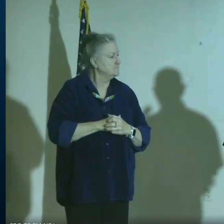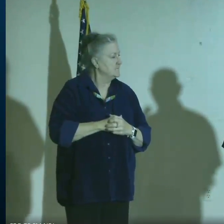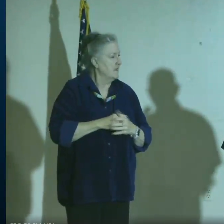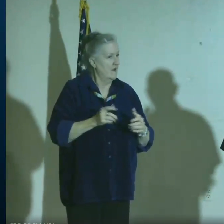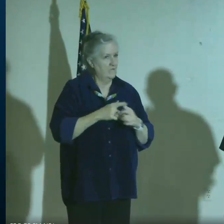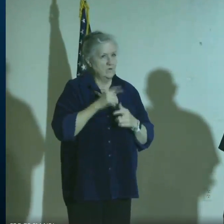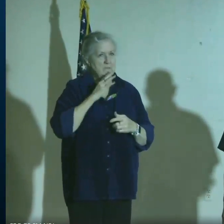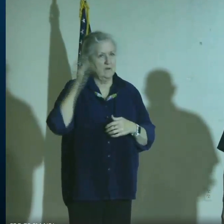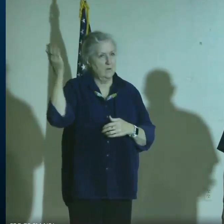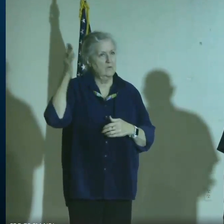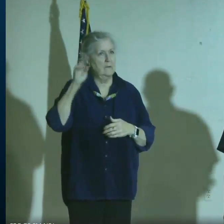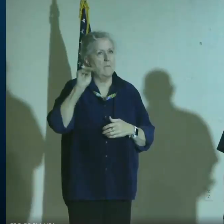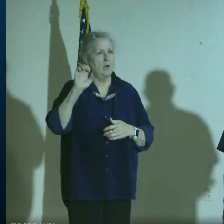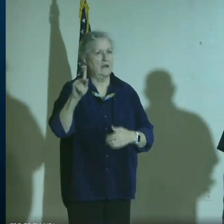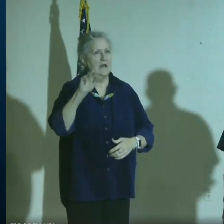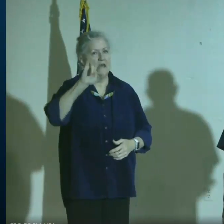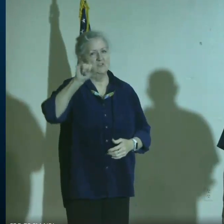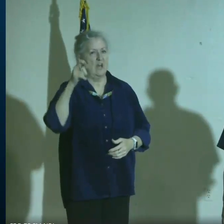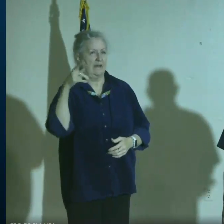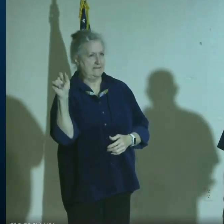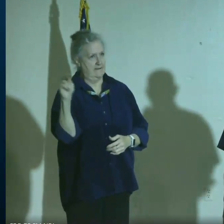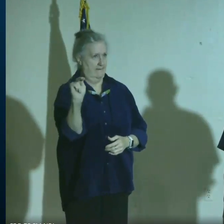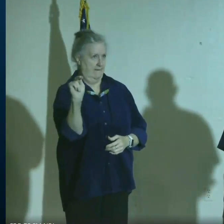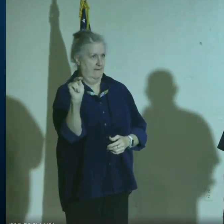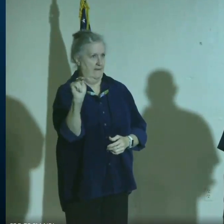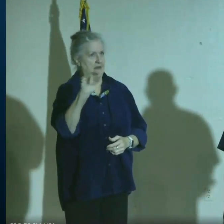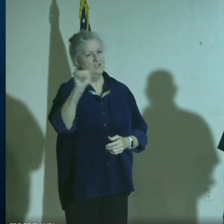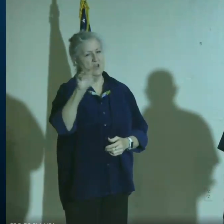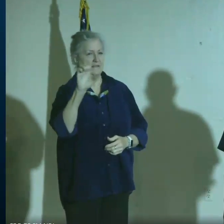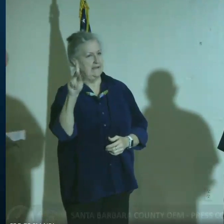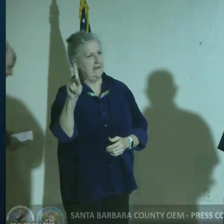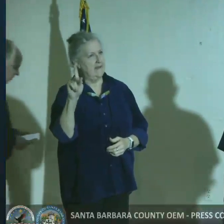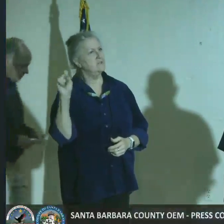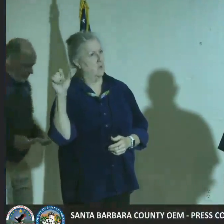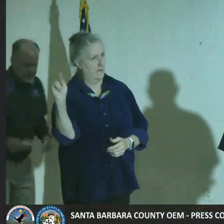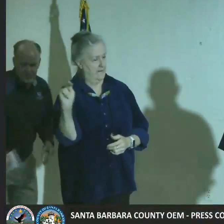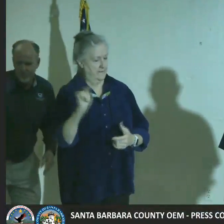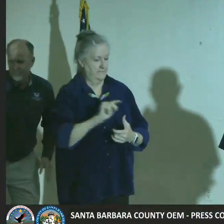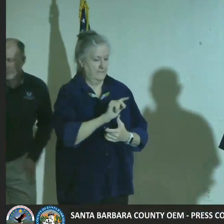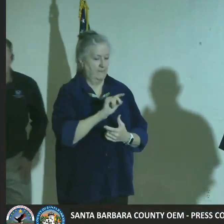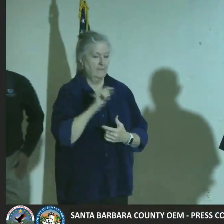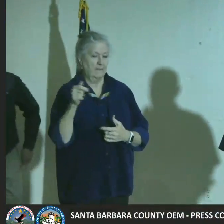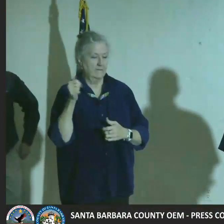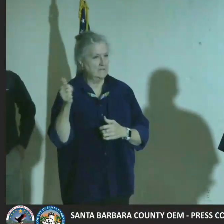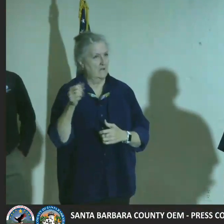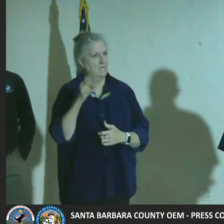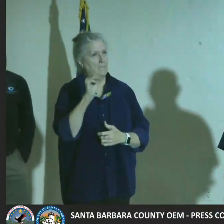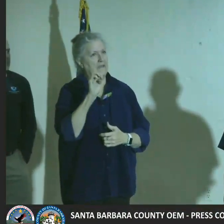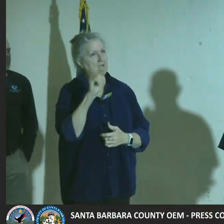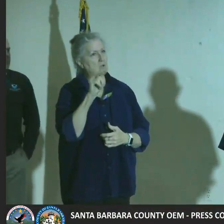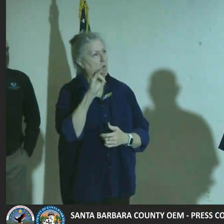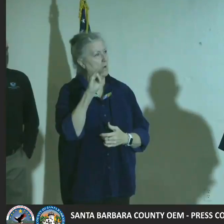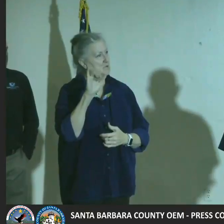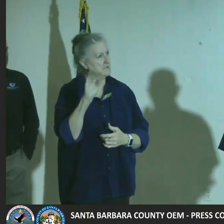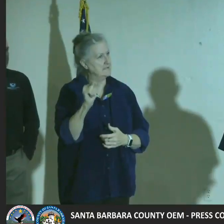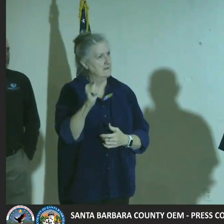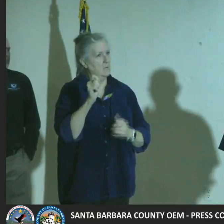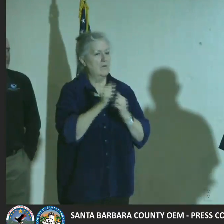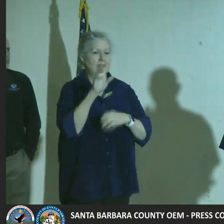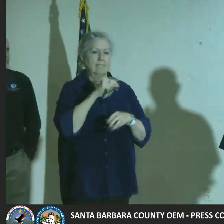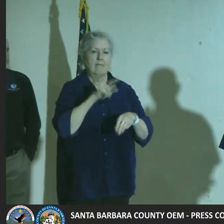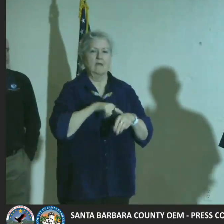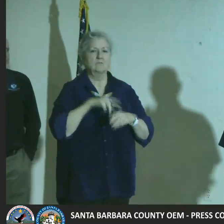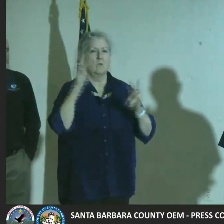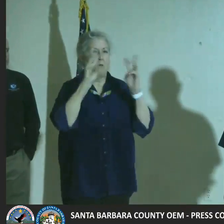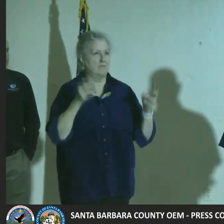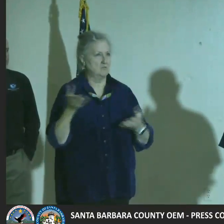first speaker today is going to be Mark Jackson. That's Jackson, and he's a meteorologist with the National Weather